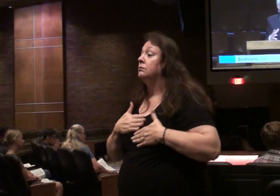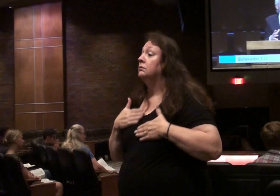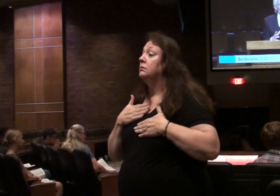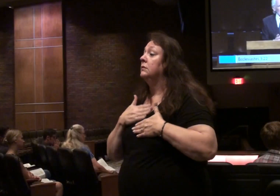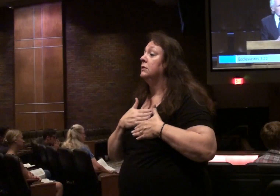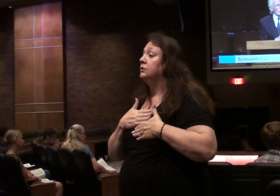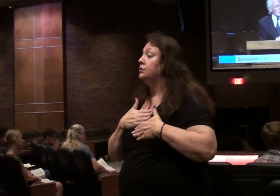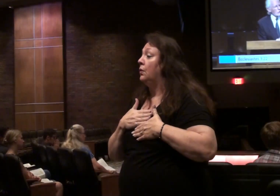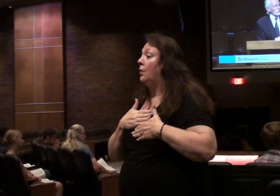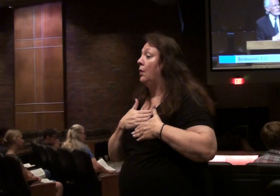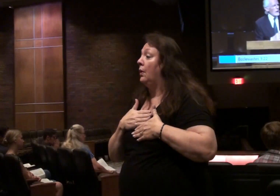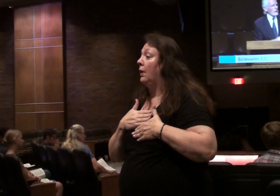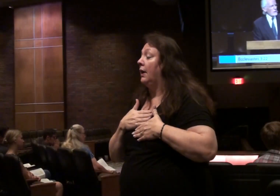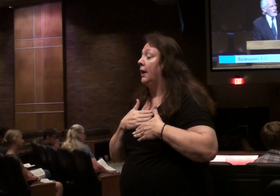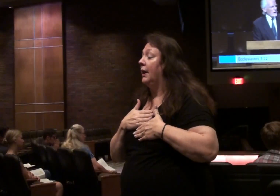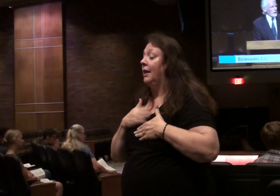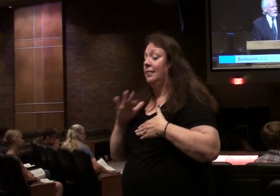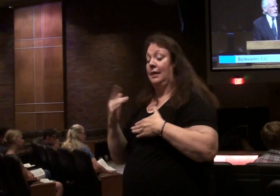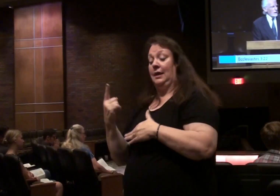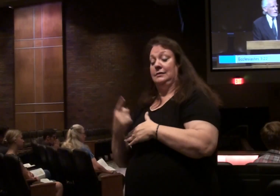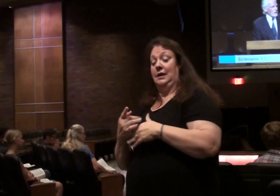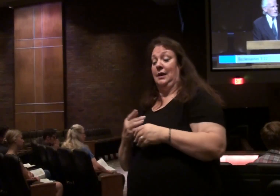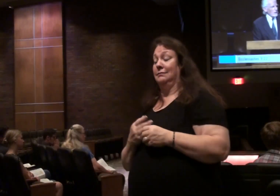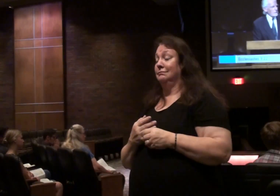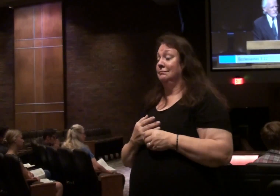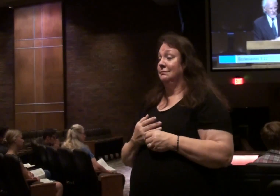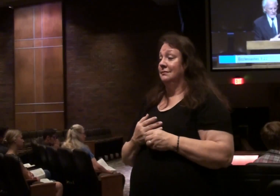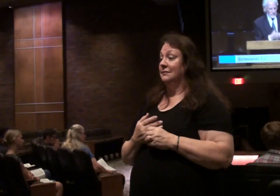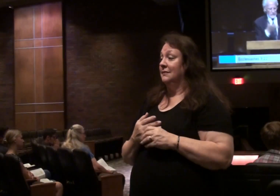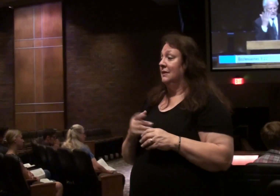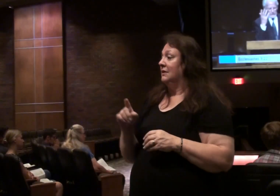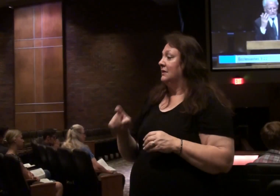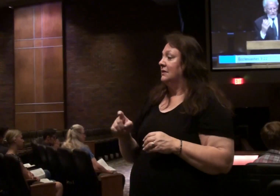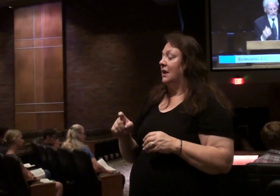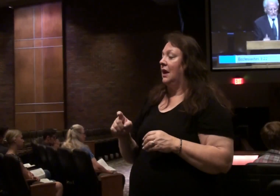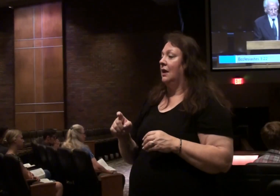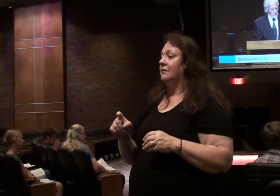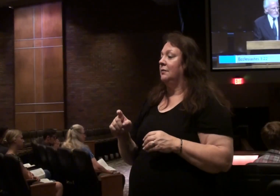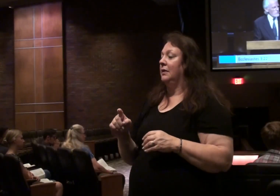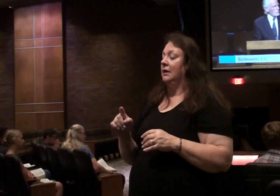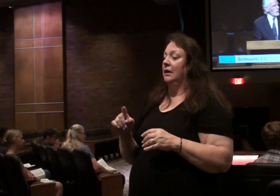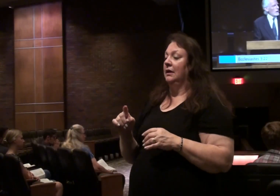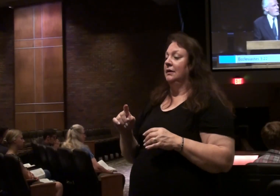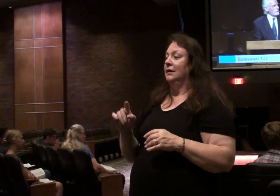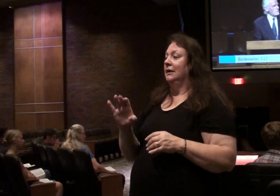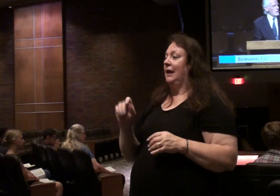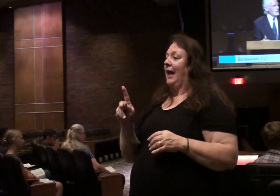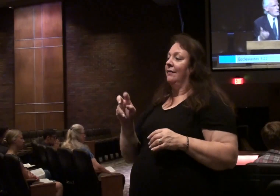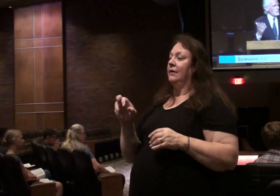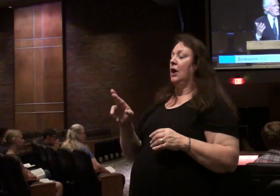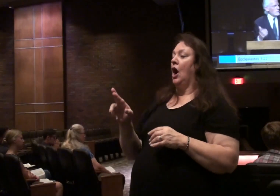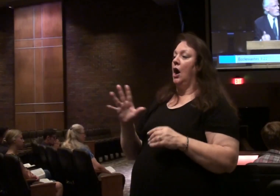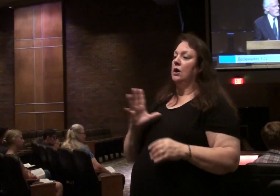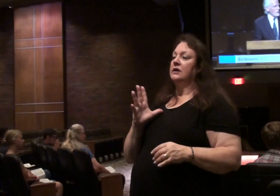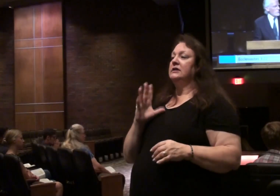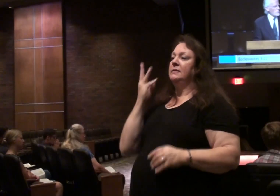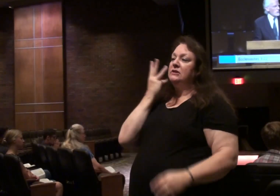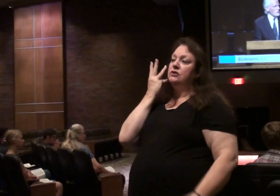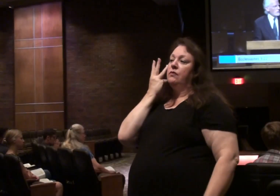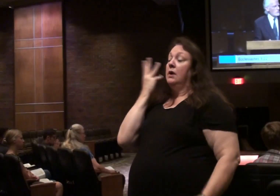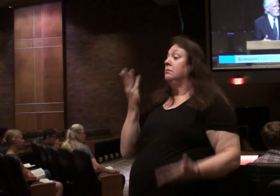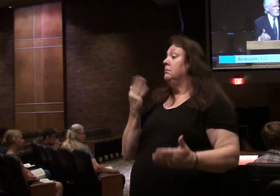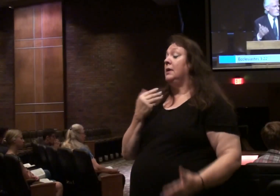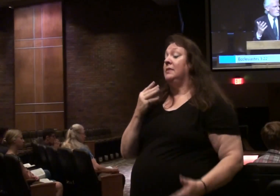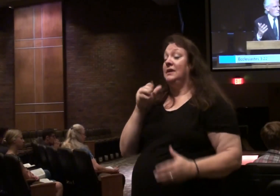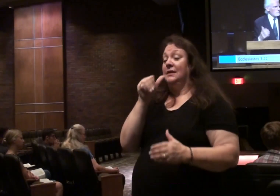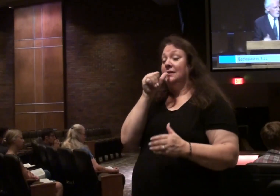enjoy what there is in that day. It doesn't have to be caviar and expensive wine. Maybe it's a peanut butter sandwich and